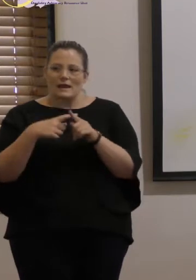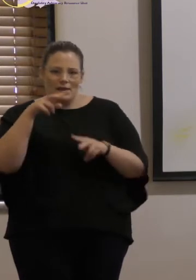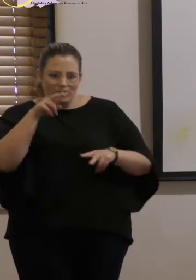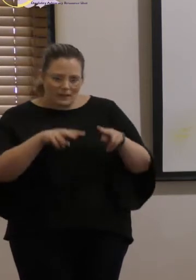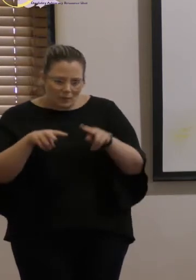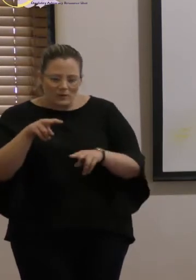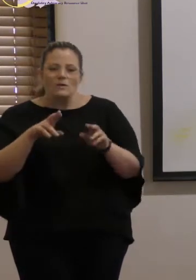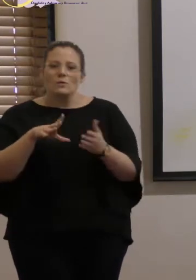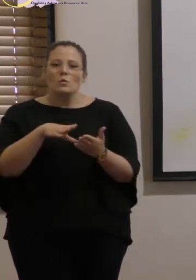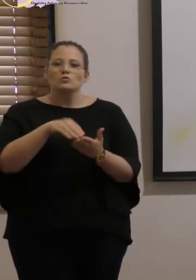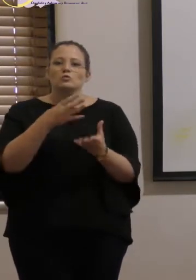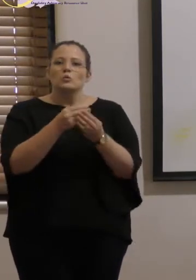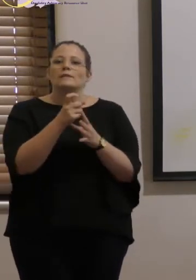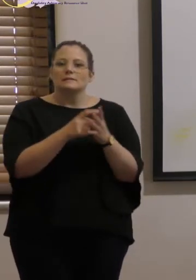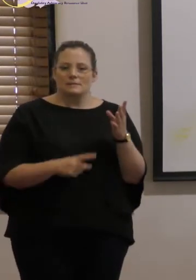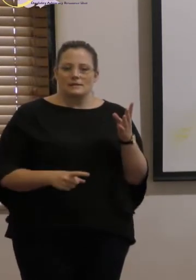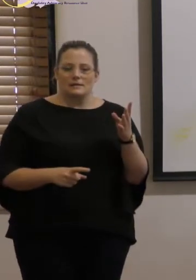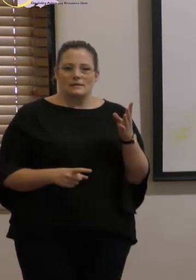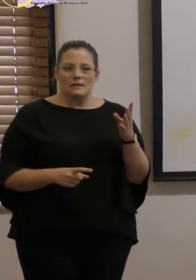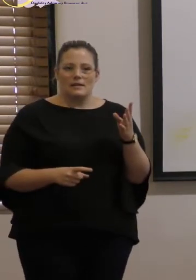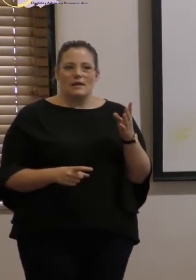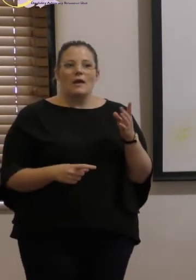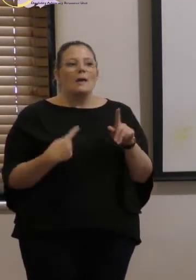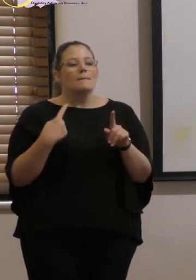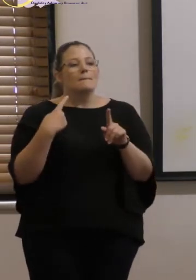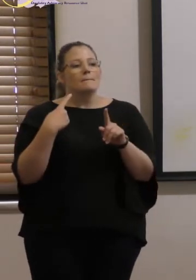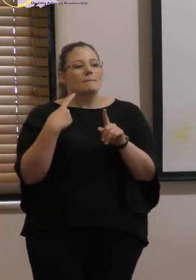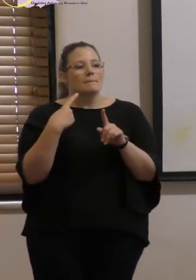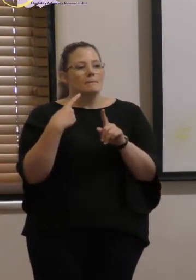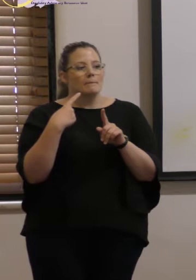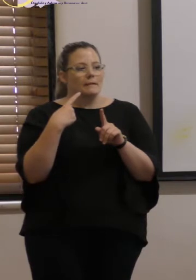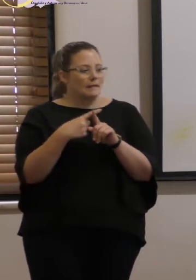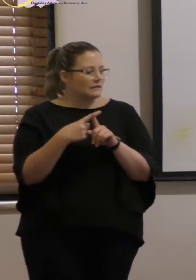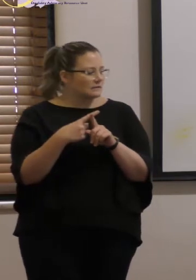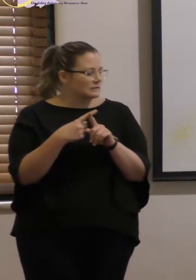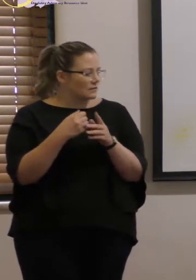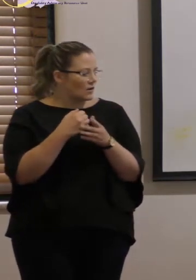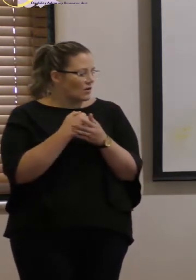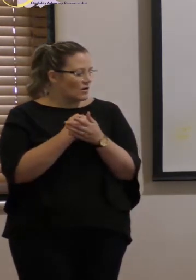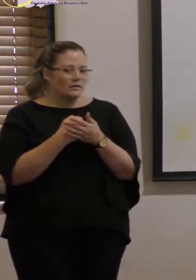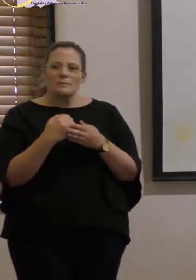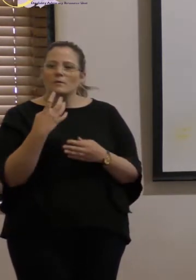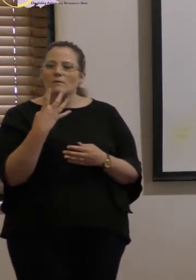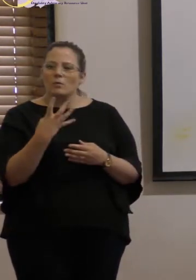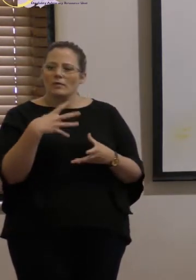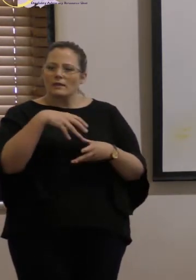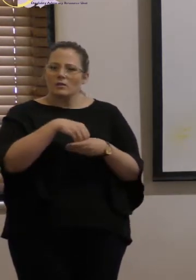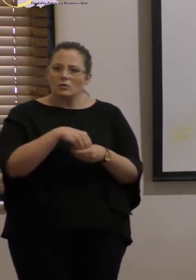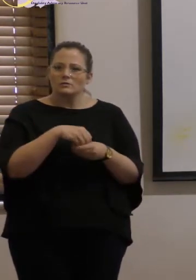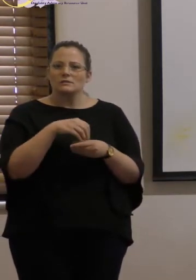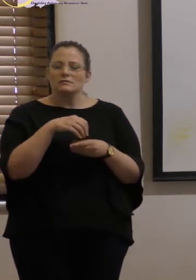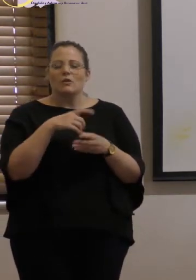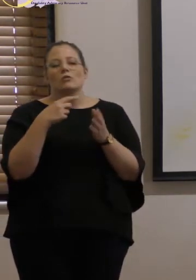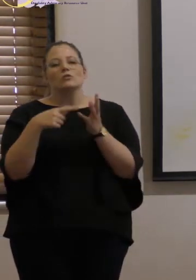disability. It's also defined very well in the general comment number 4 relating to inclusive education of the